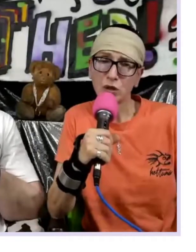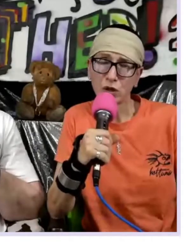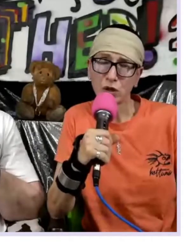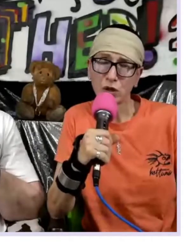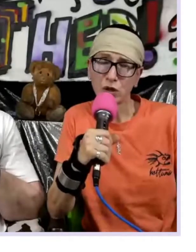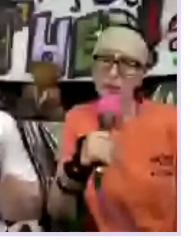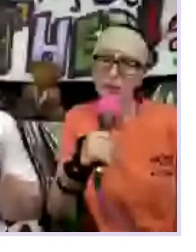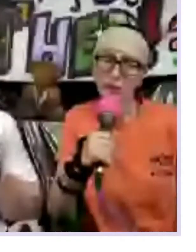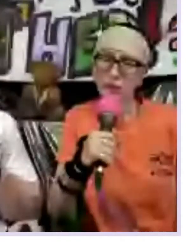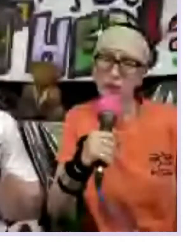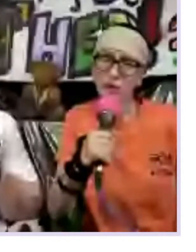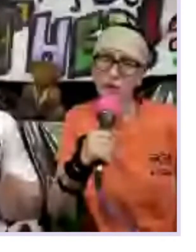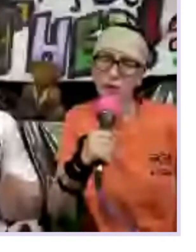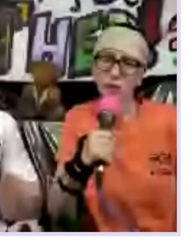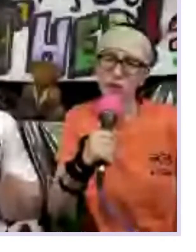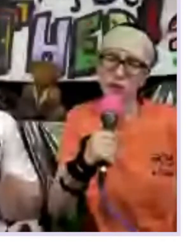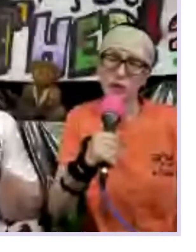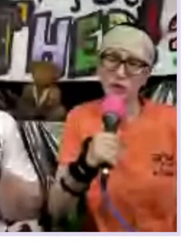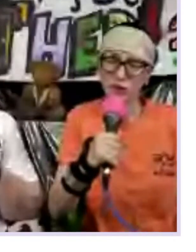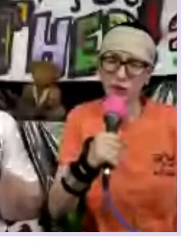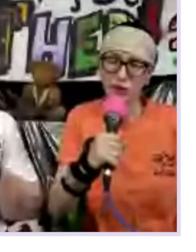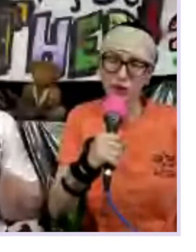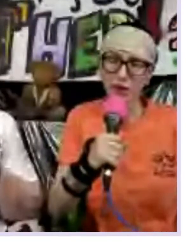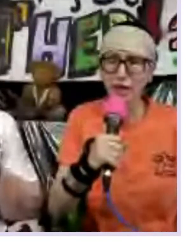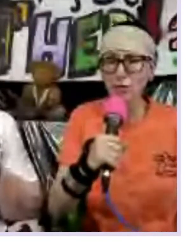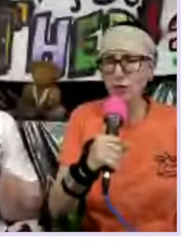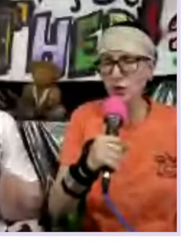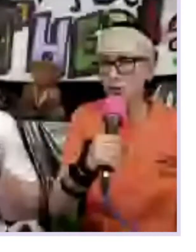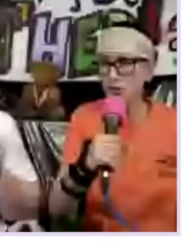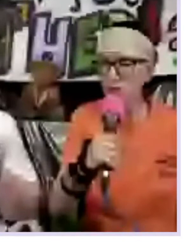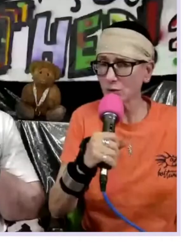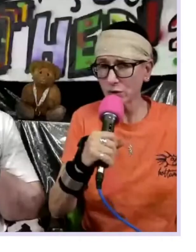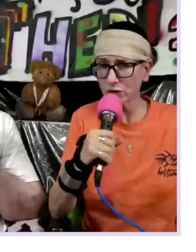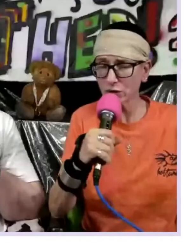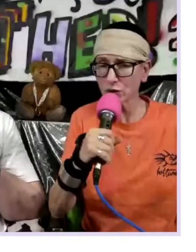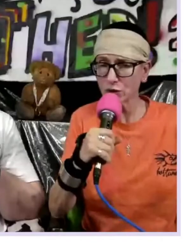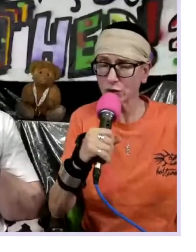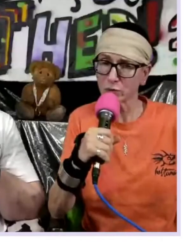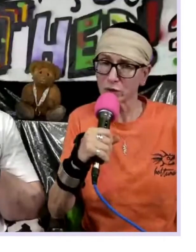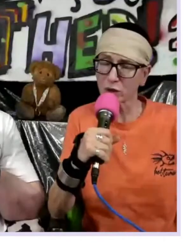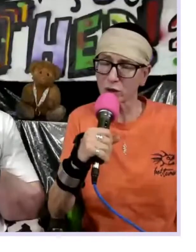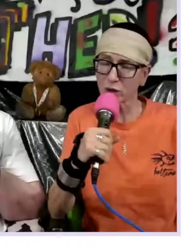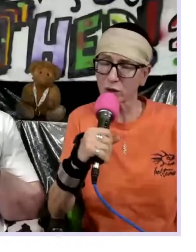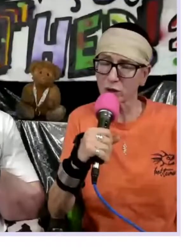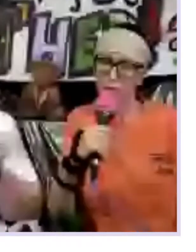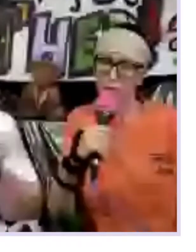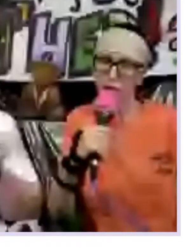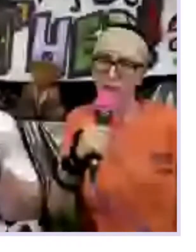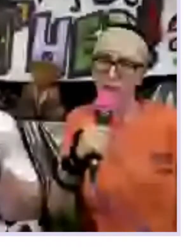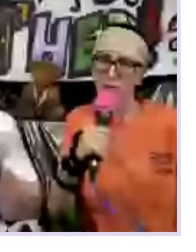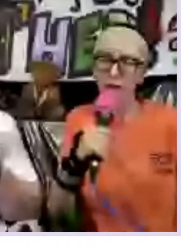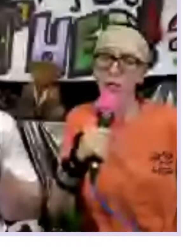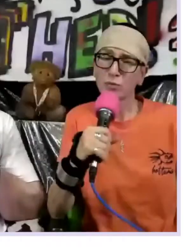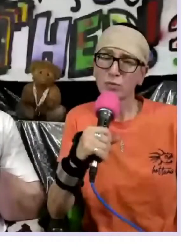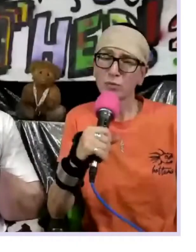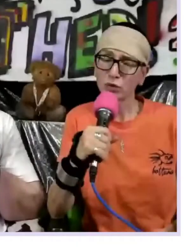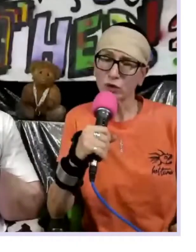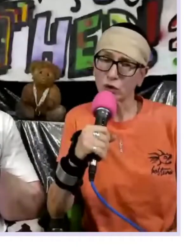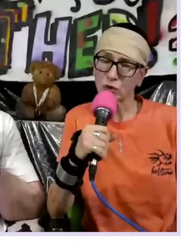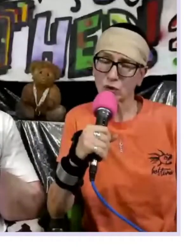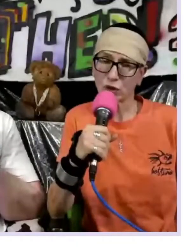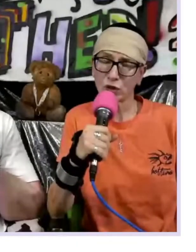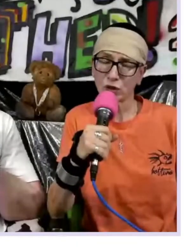to be known as the NHS Covid-19 App. There was some discussion about whether that was the right name, but all